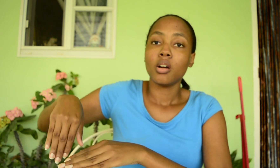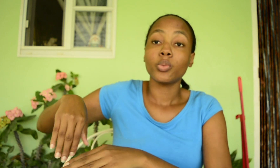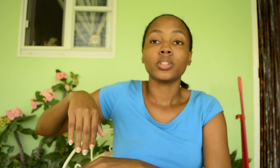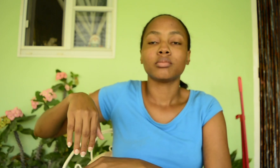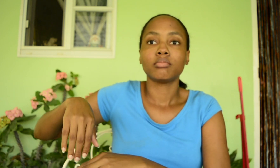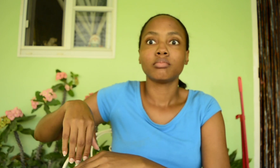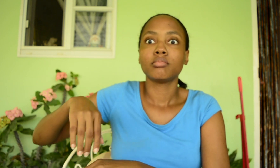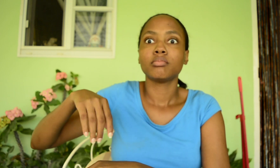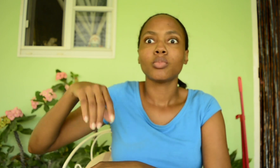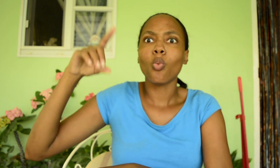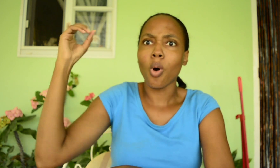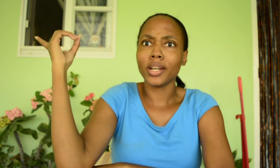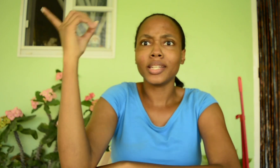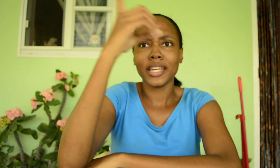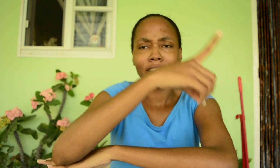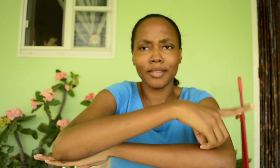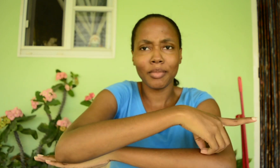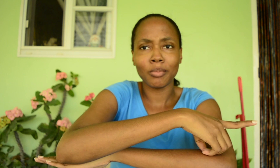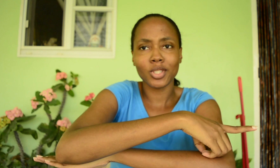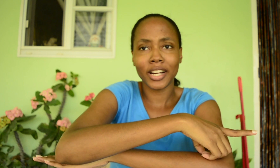well, one day